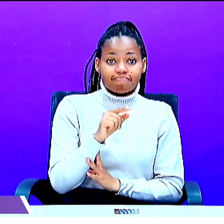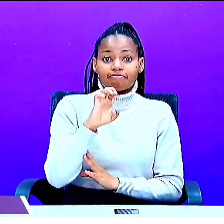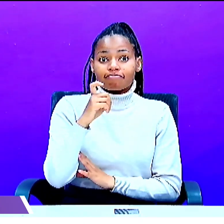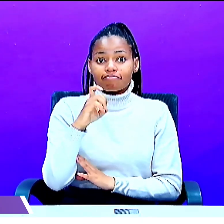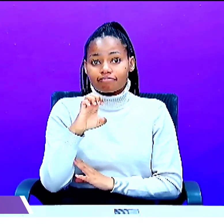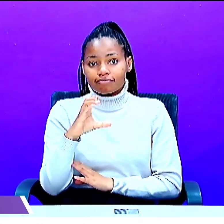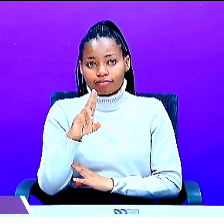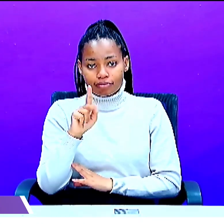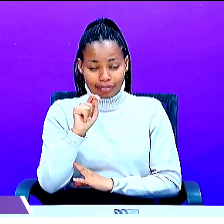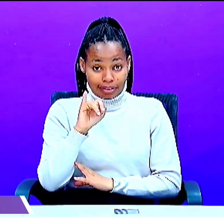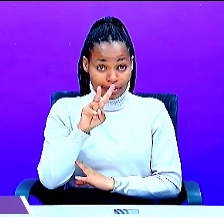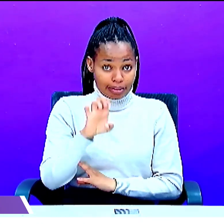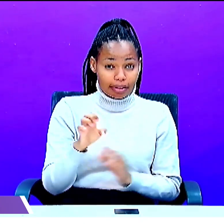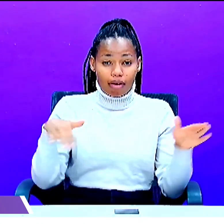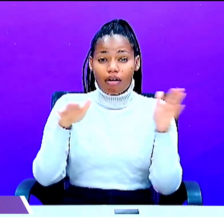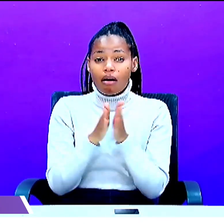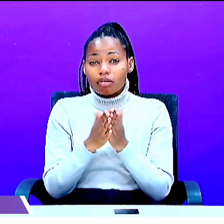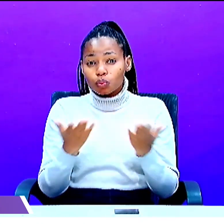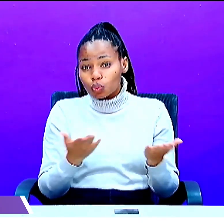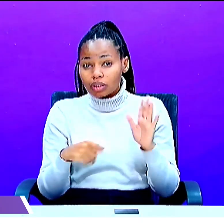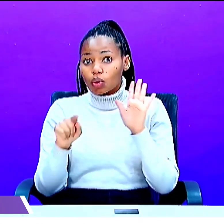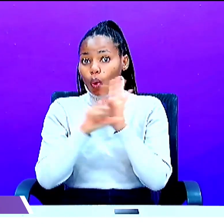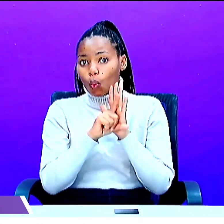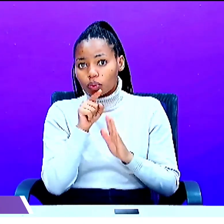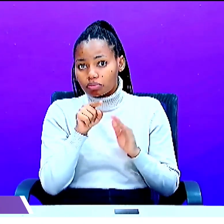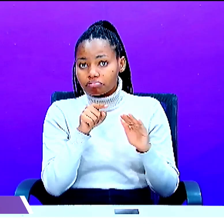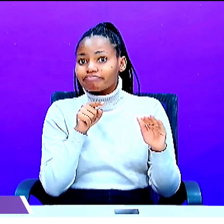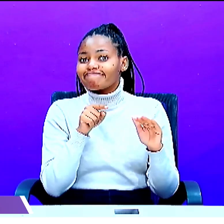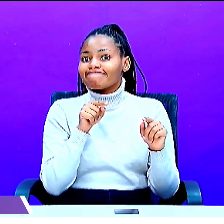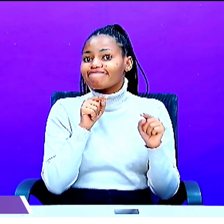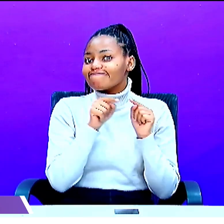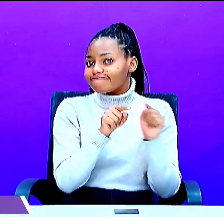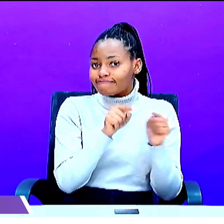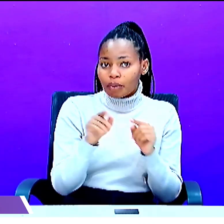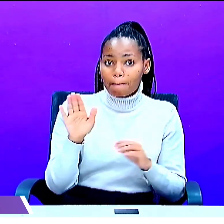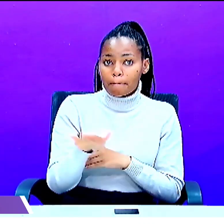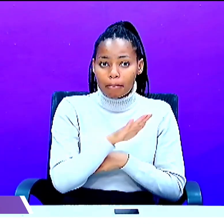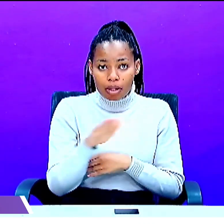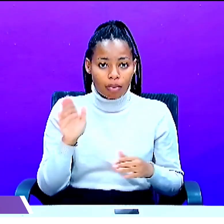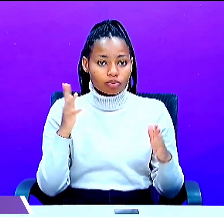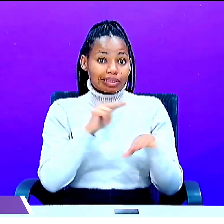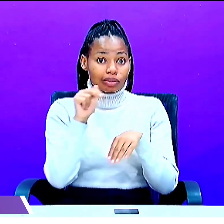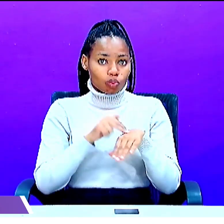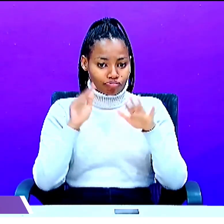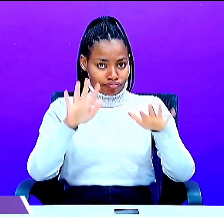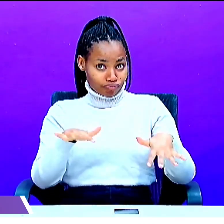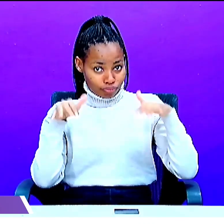a clash between the executive and the legislature, accusing members of the National Assembly of fostering corruption